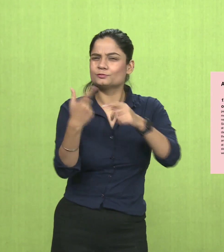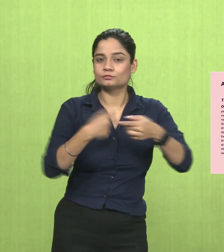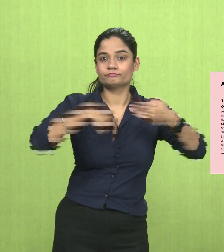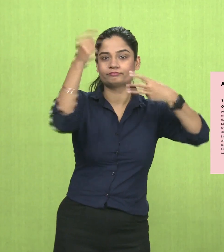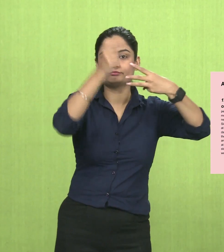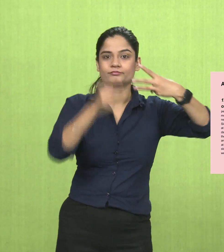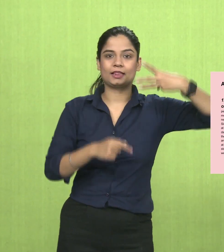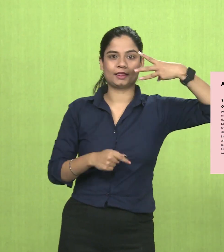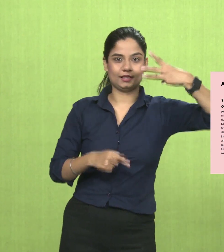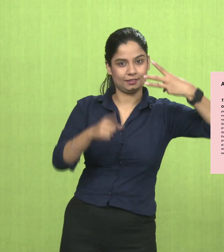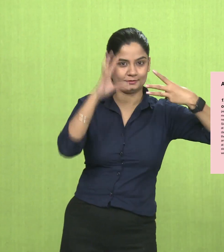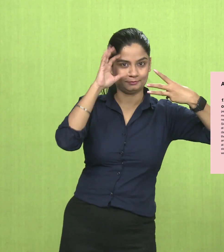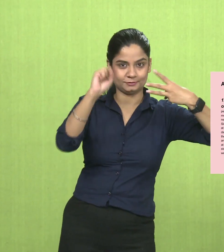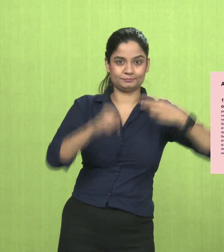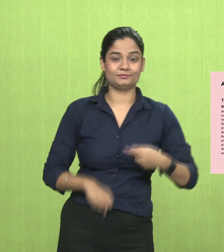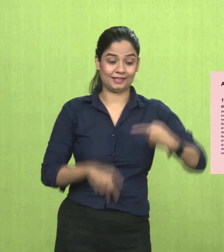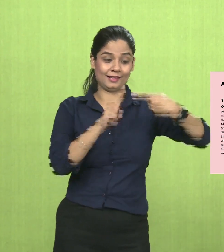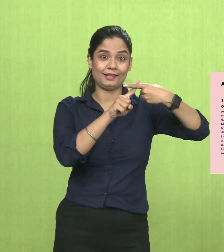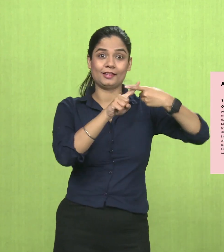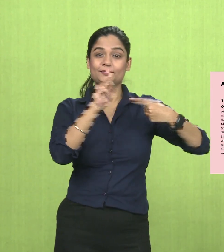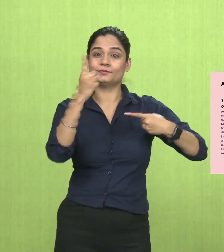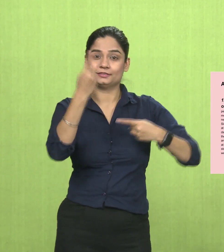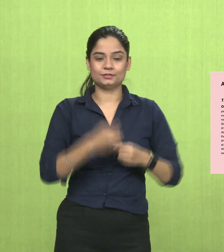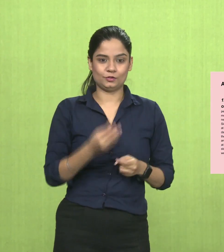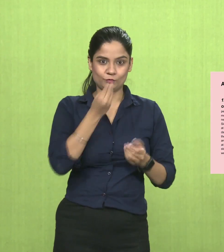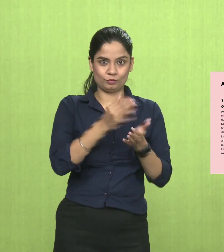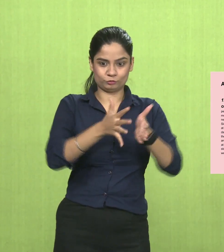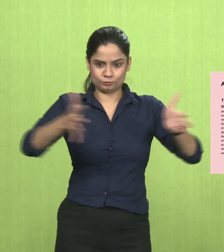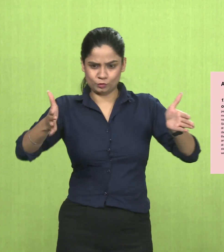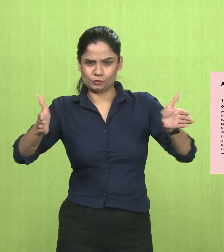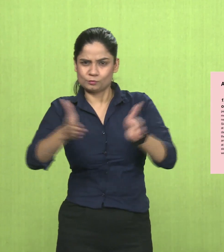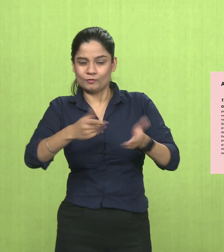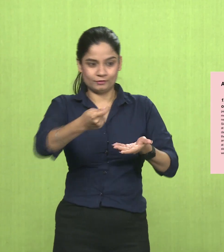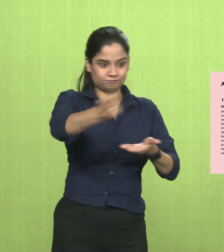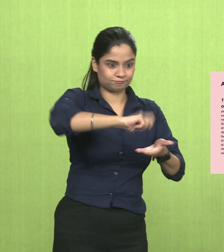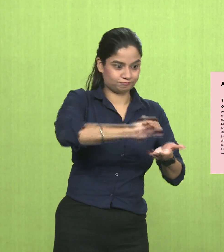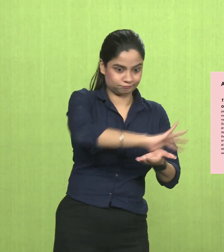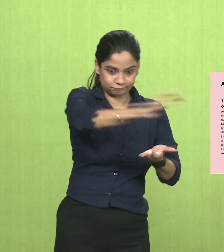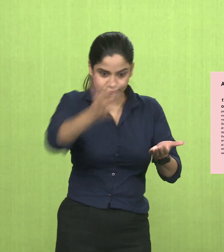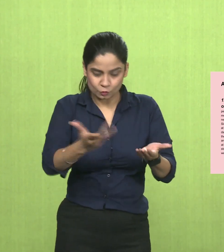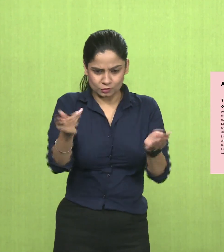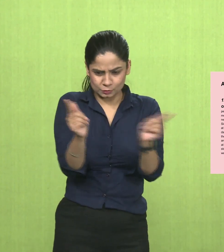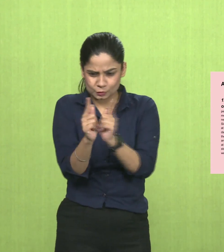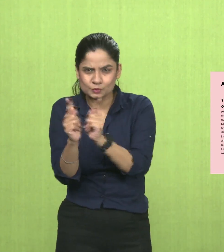Modification in the diet, 3 categories. The first category is quantitative modification of the